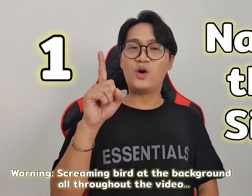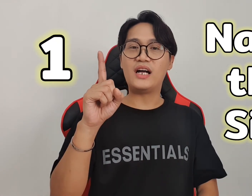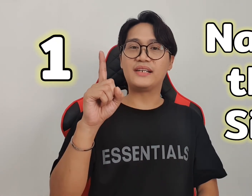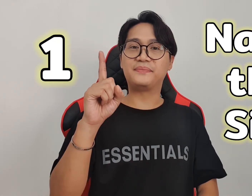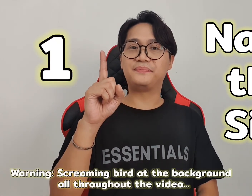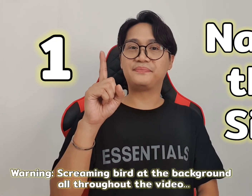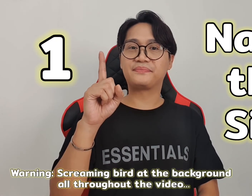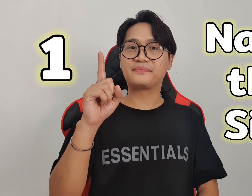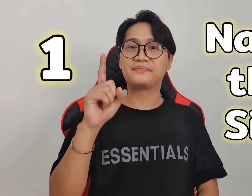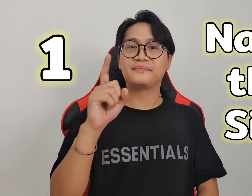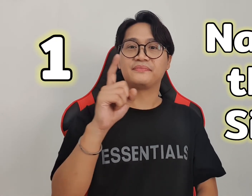1.